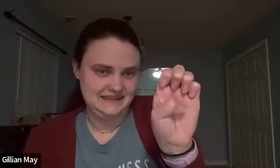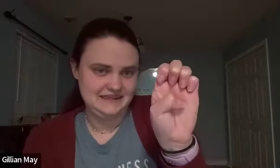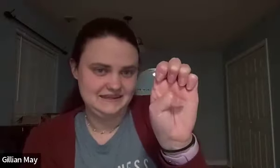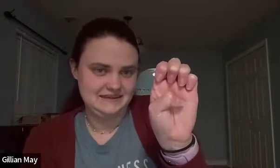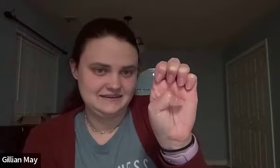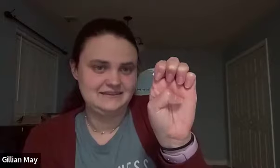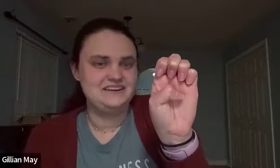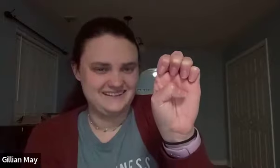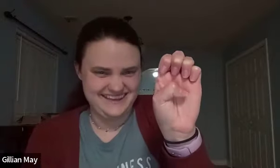E. There you go. Yeah.